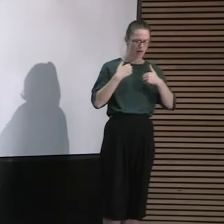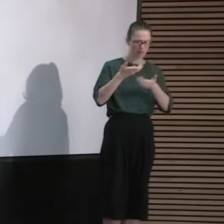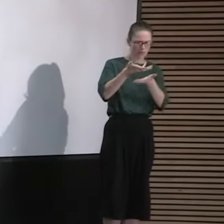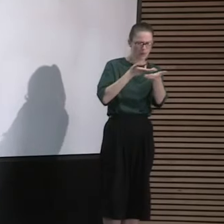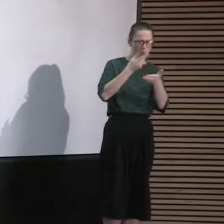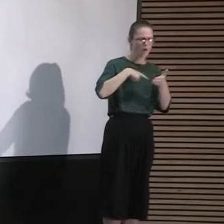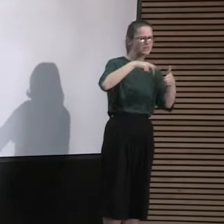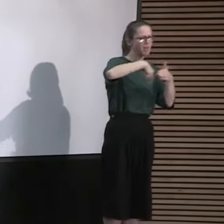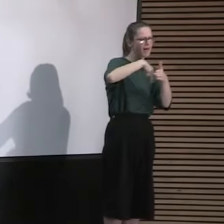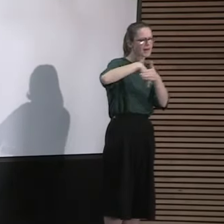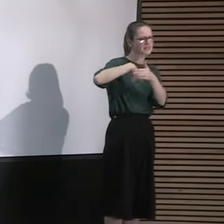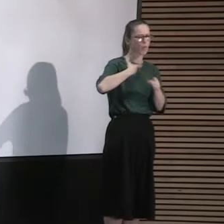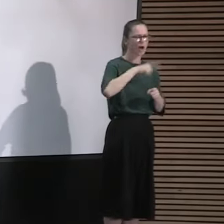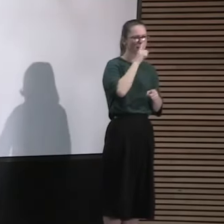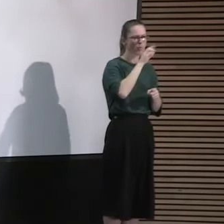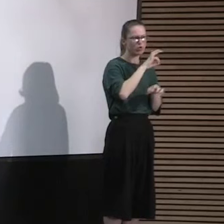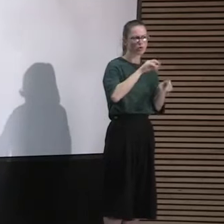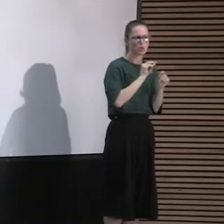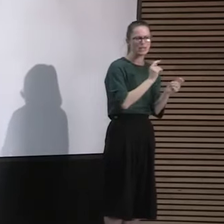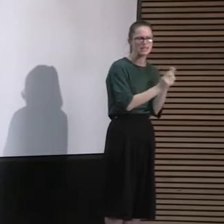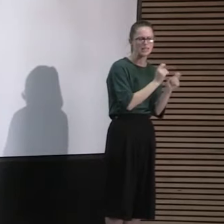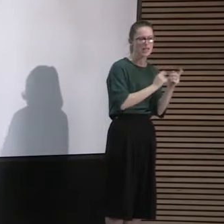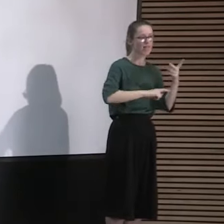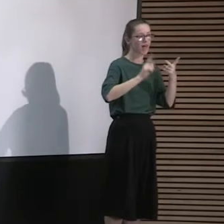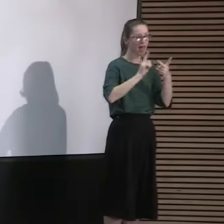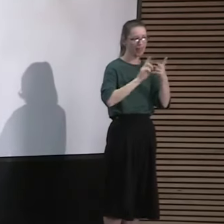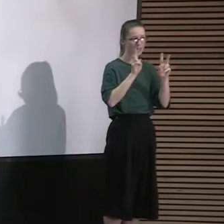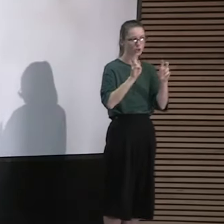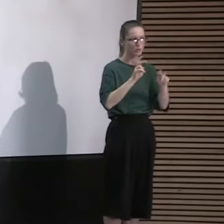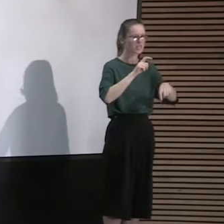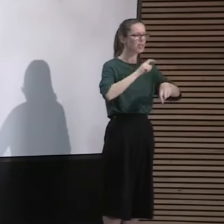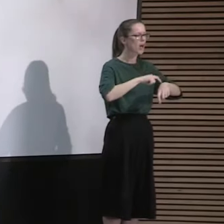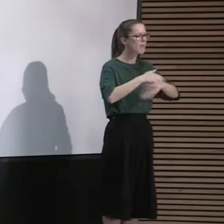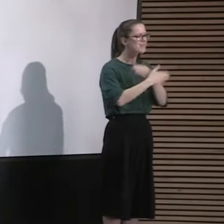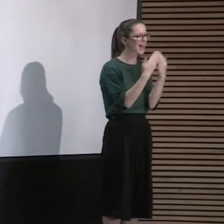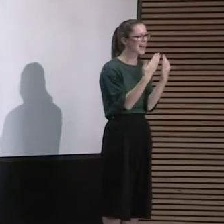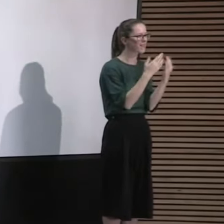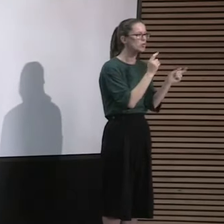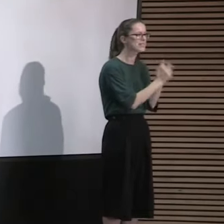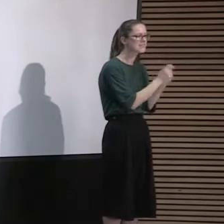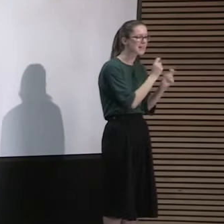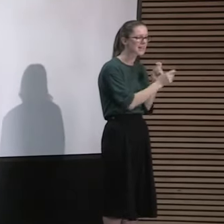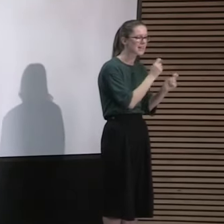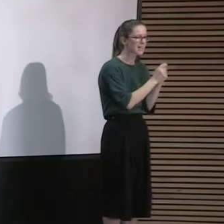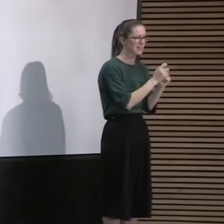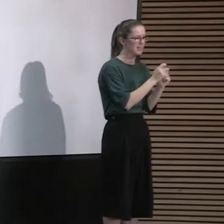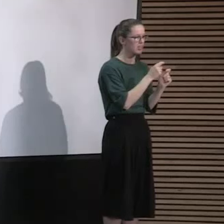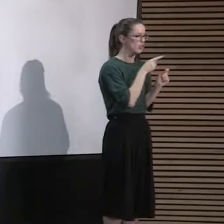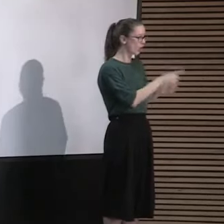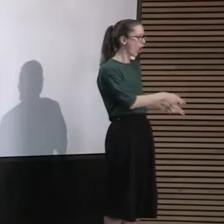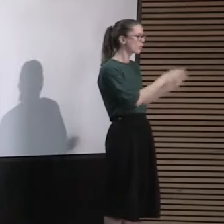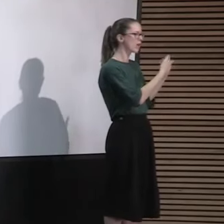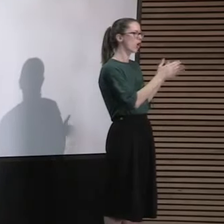of the barriers to higher uptake, that being one. Another actually is but the time of day that you do the testing, because obviously we run